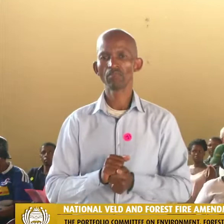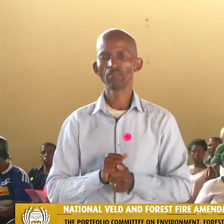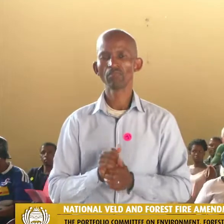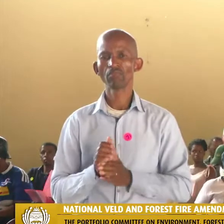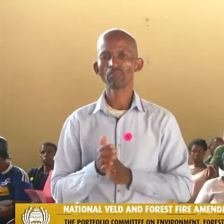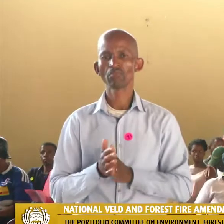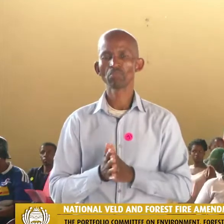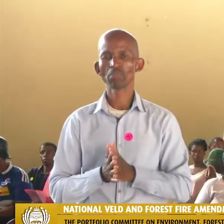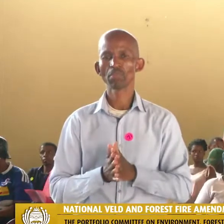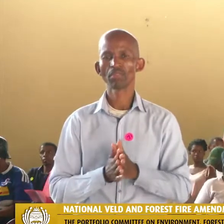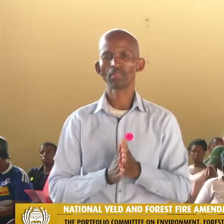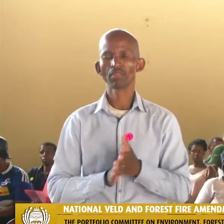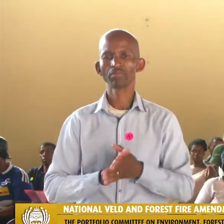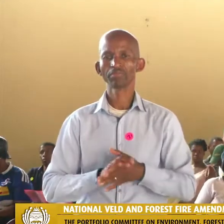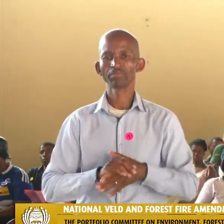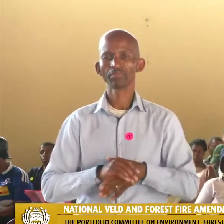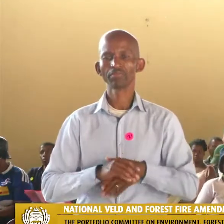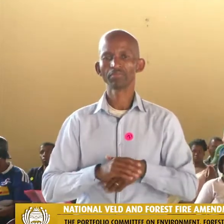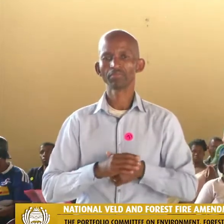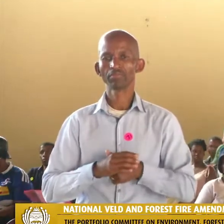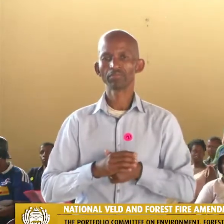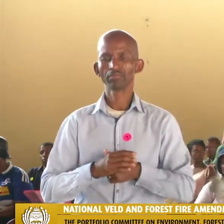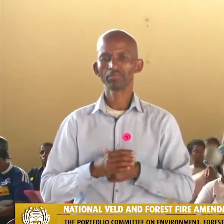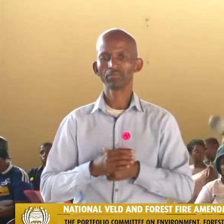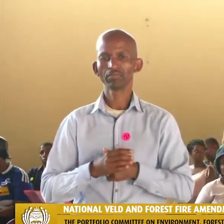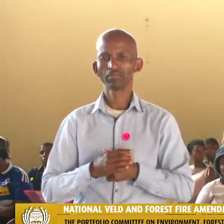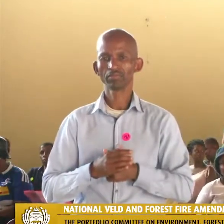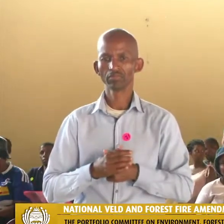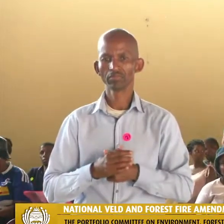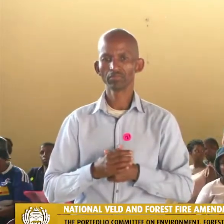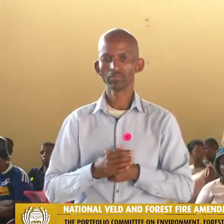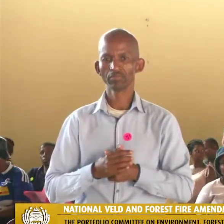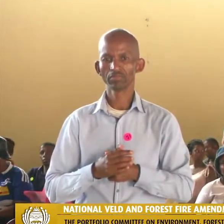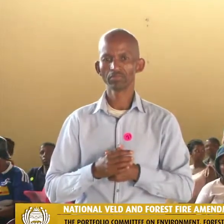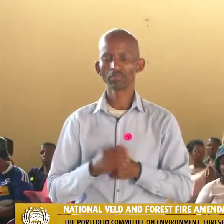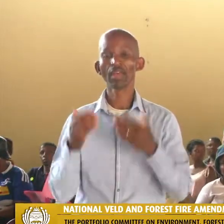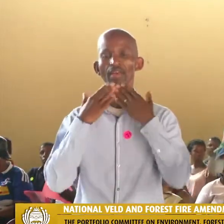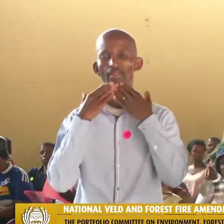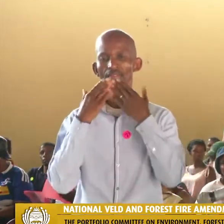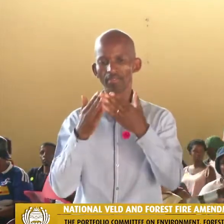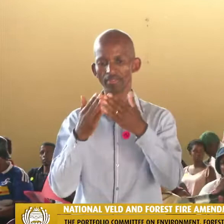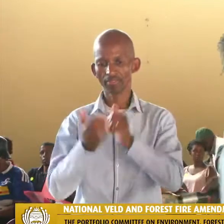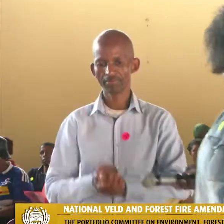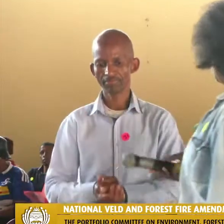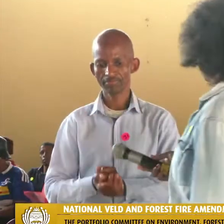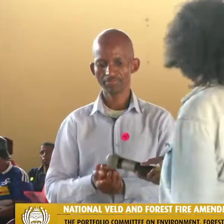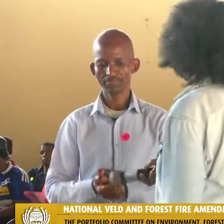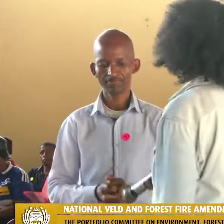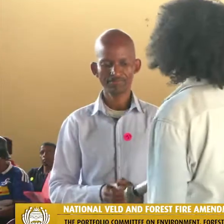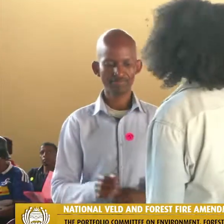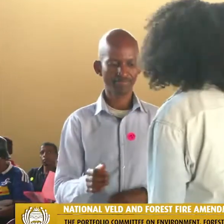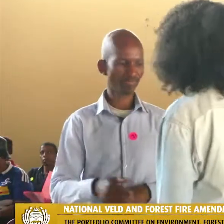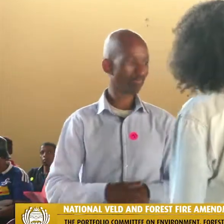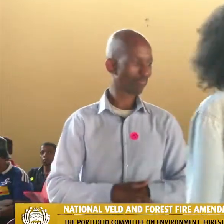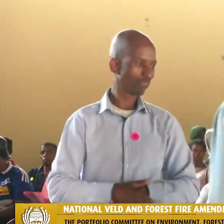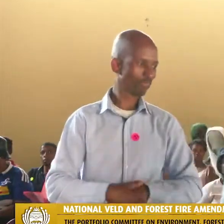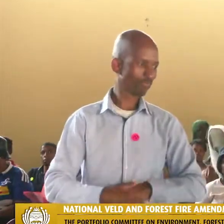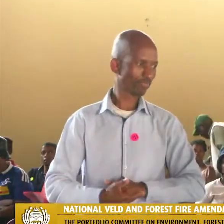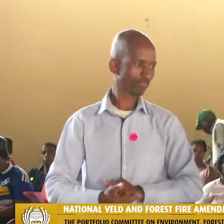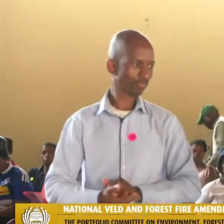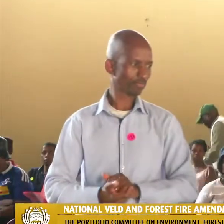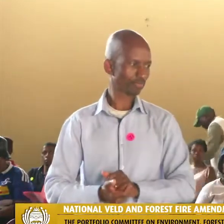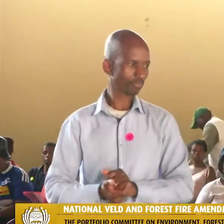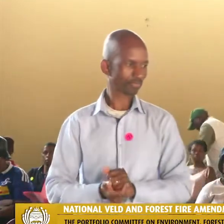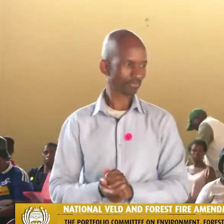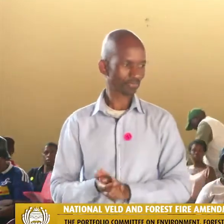go to work at 8 and then discharge at 4 o'clock. Ya leboga. Thank you very much.